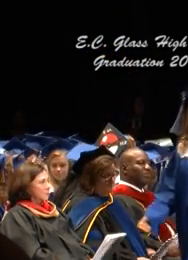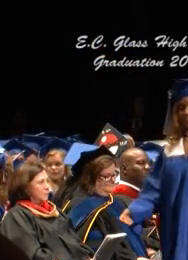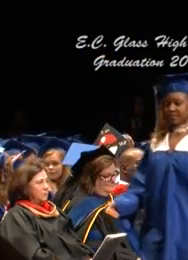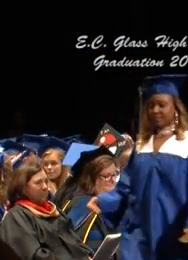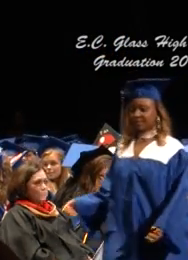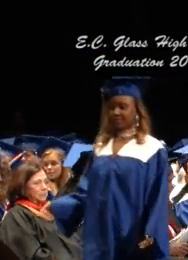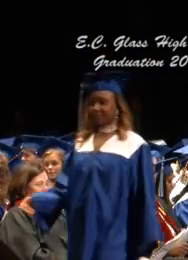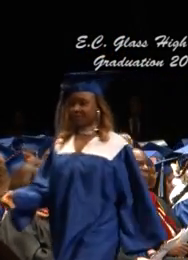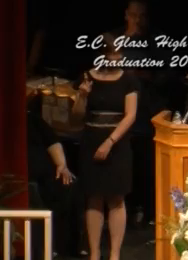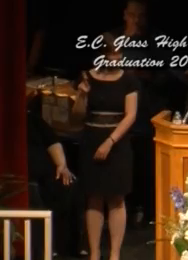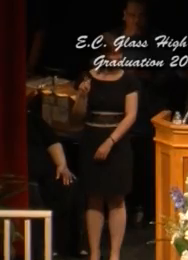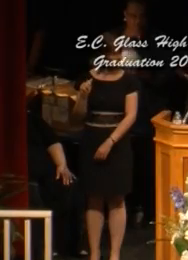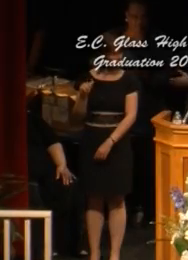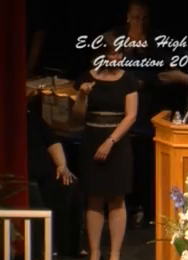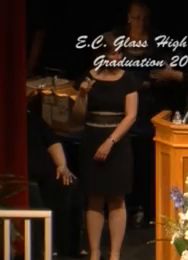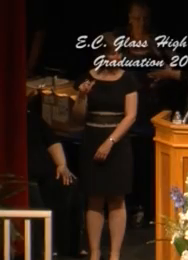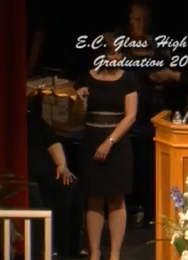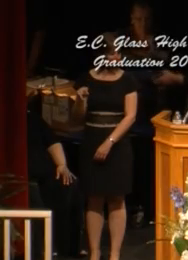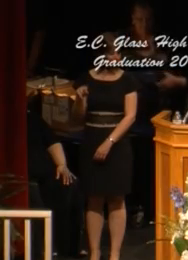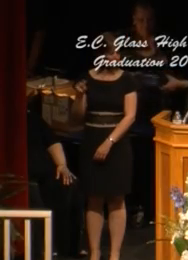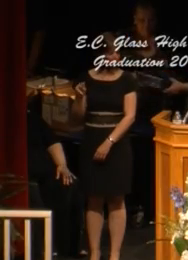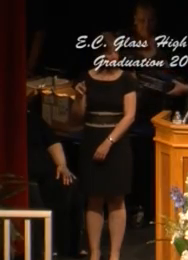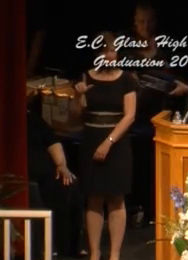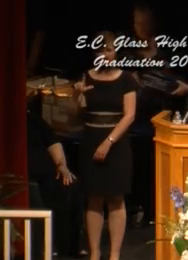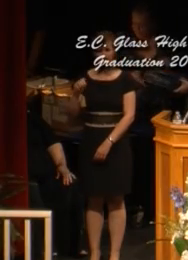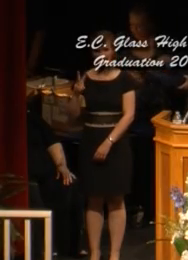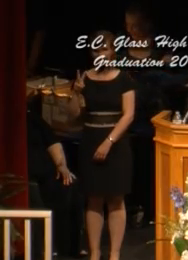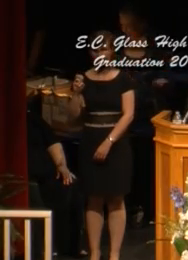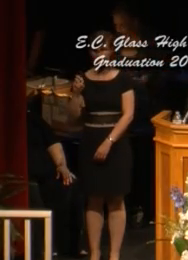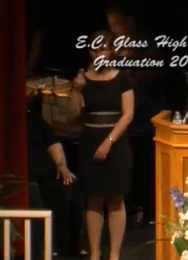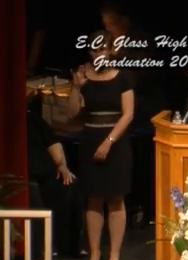Kaylin Murray Lowry.